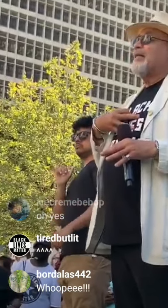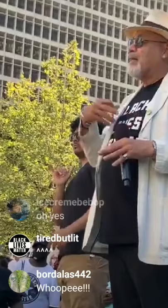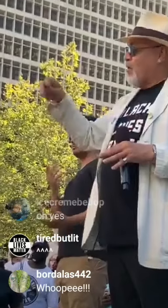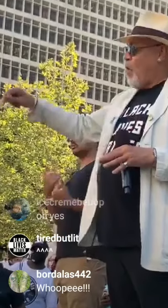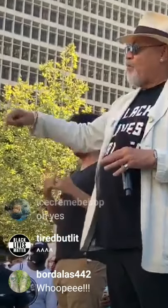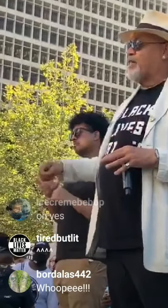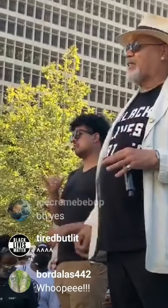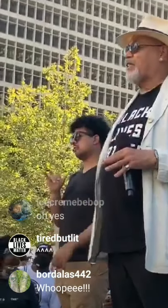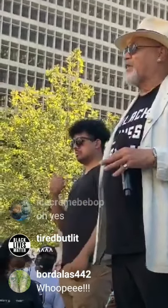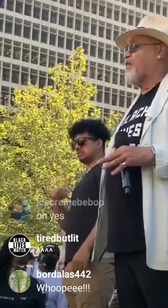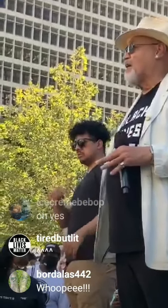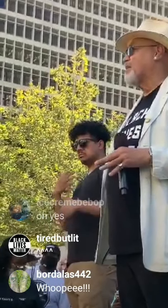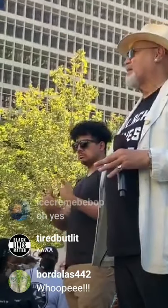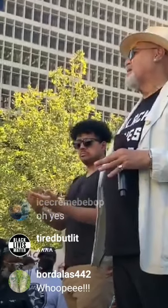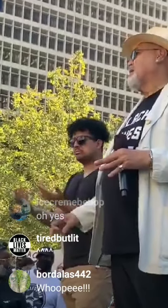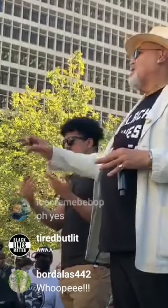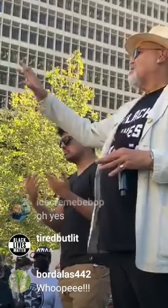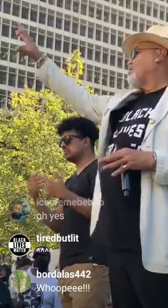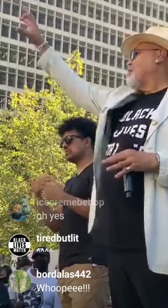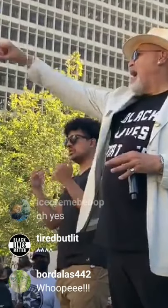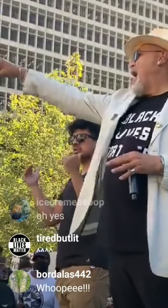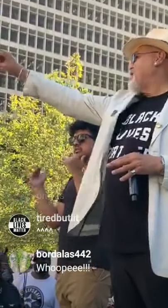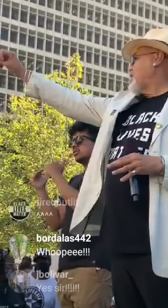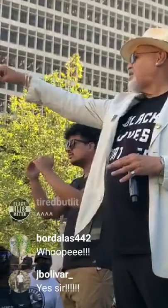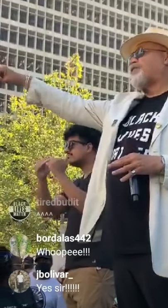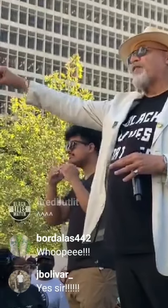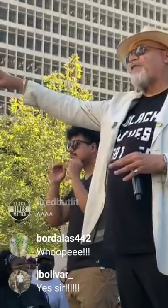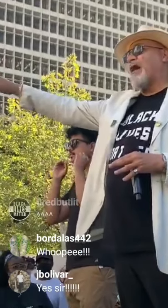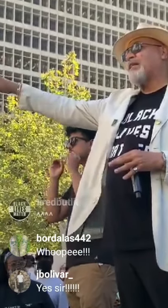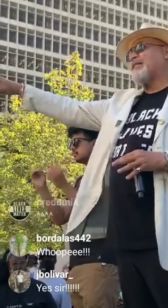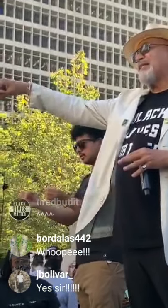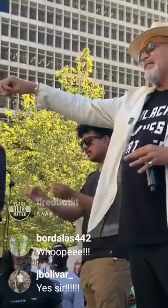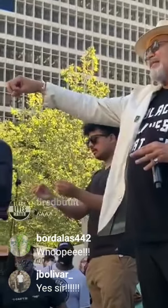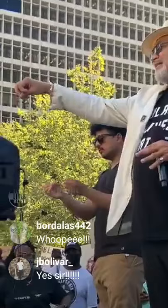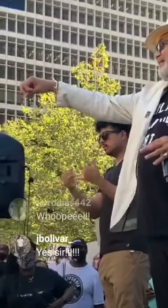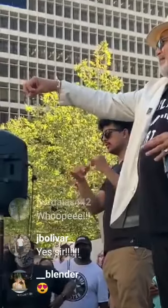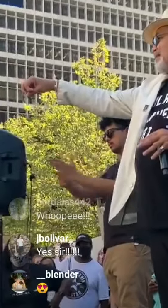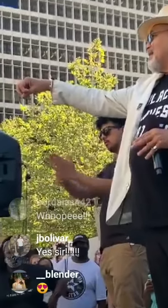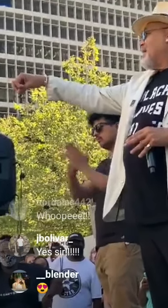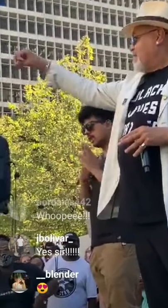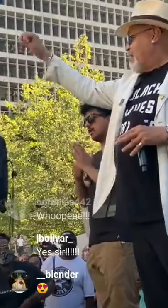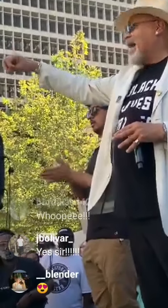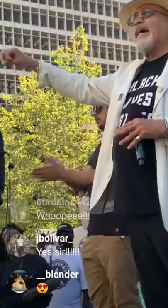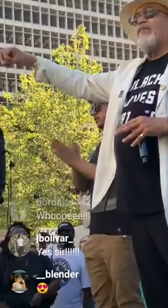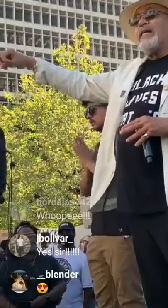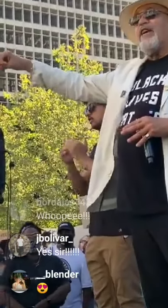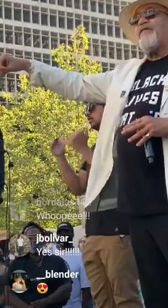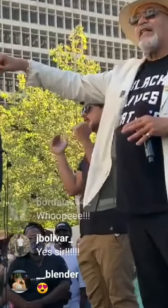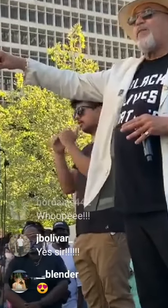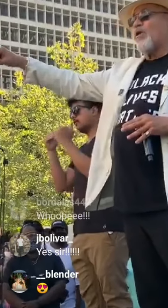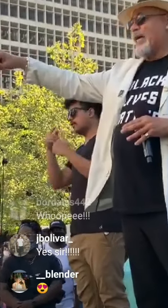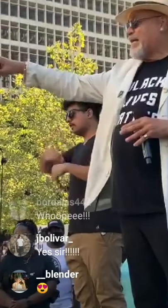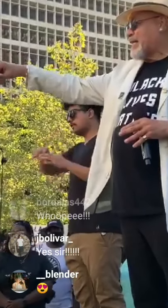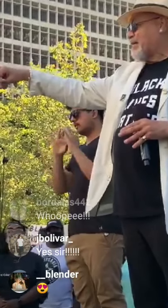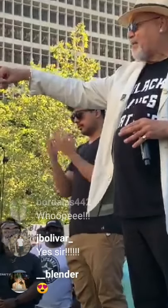moving, then there won't be justice for the families. So demand justice for the families. Yes. Demand that